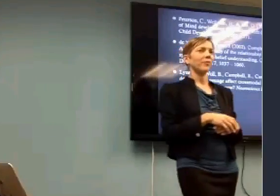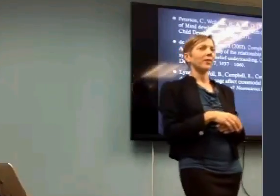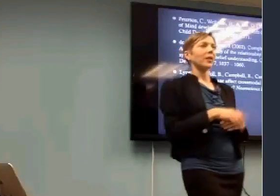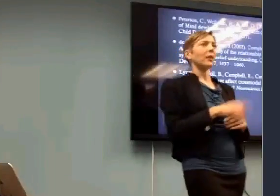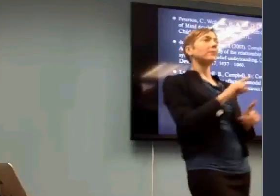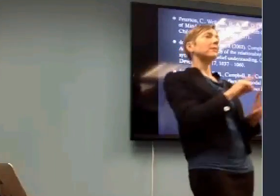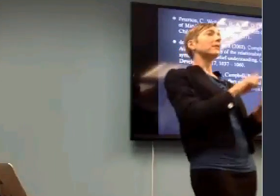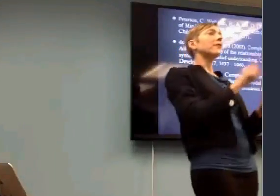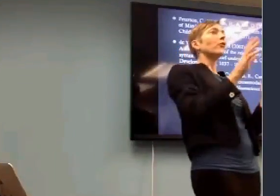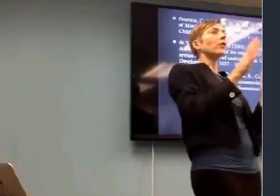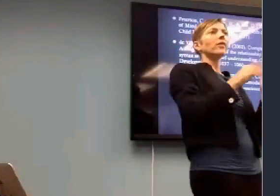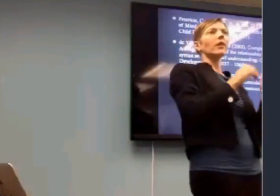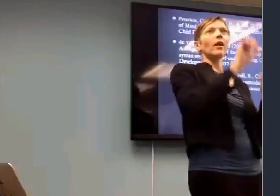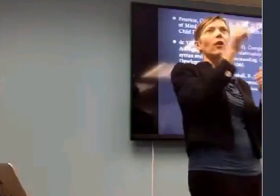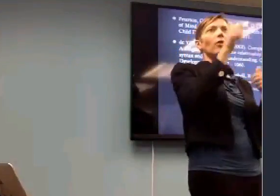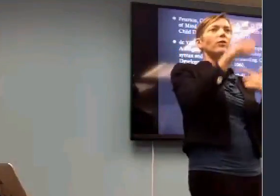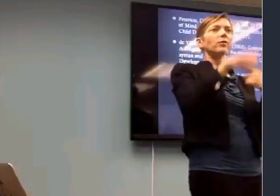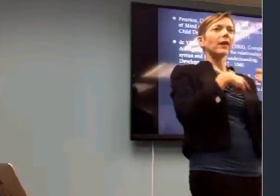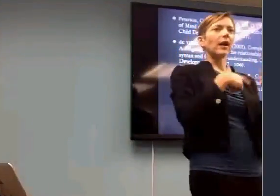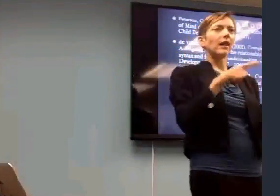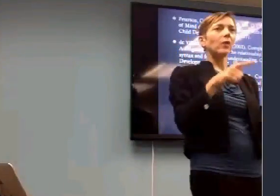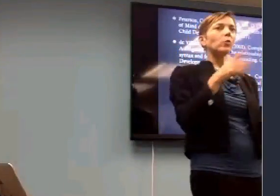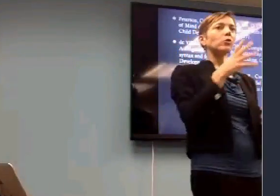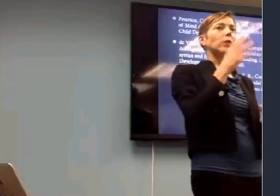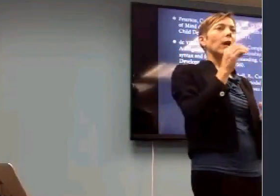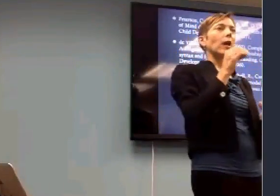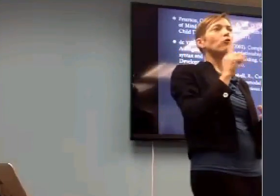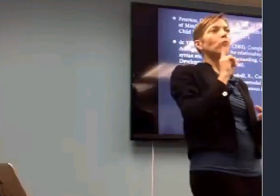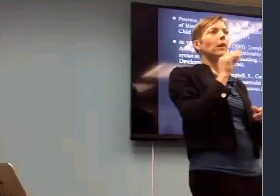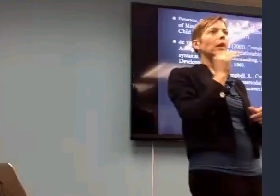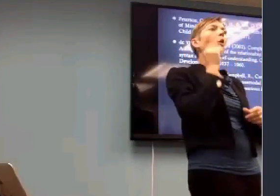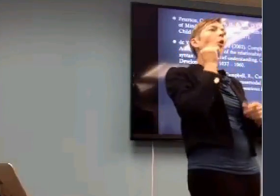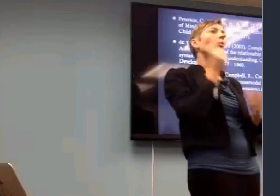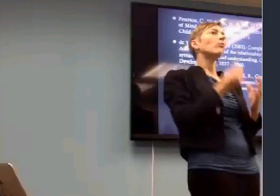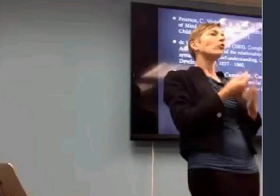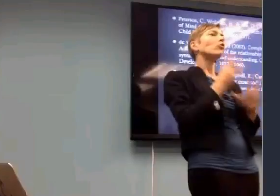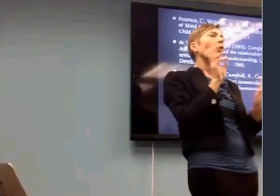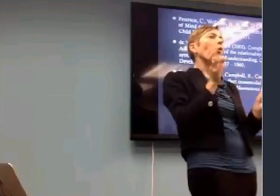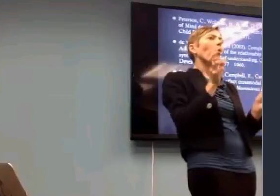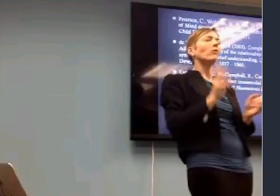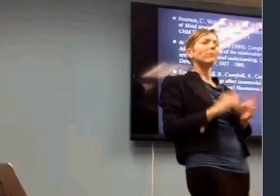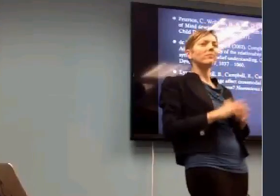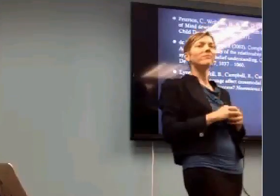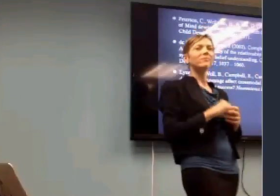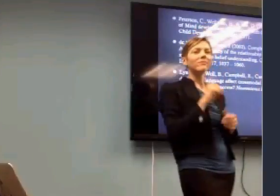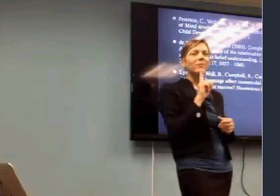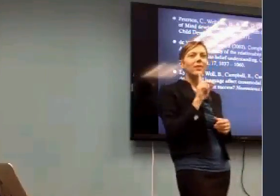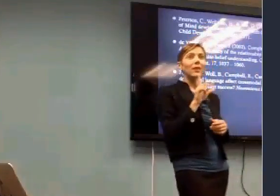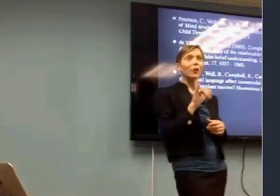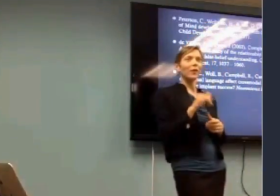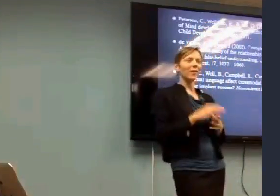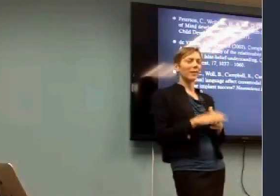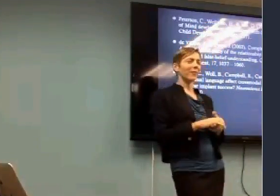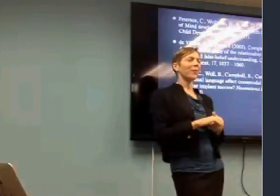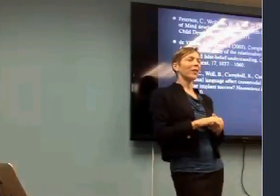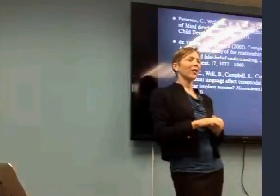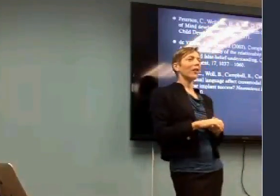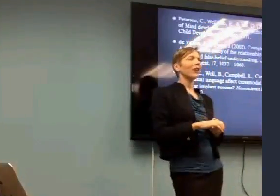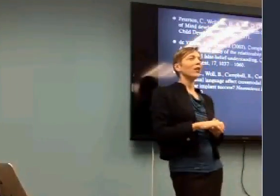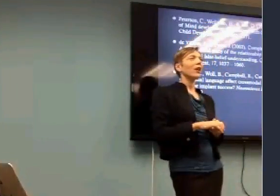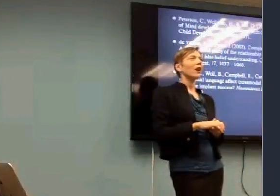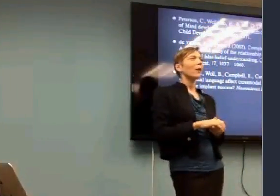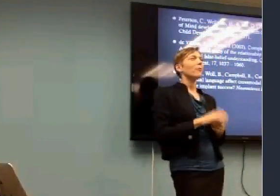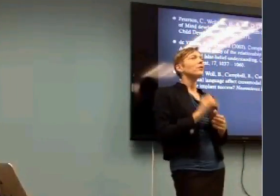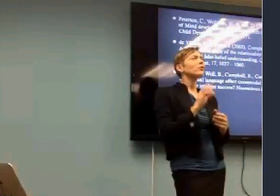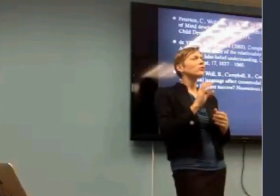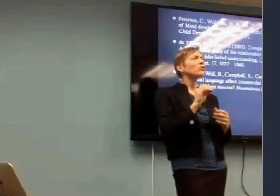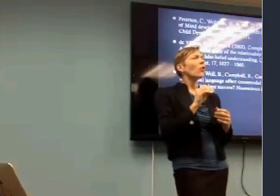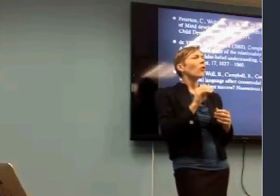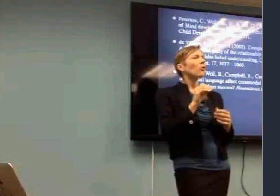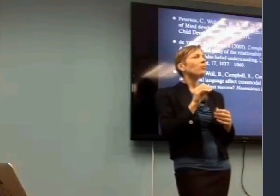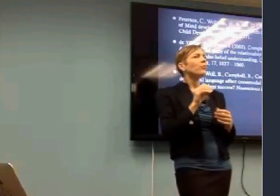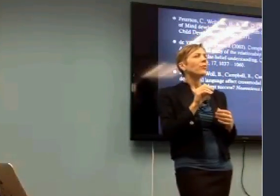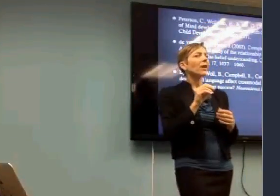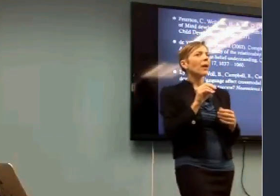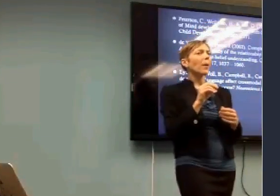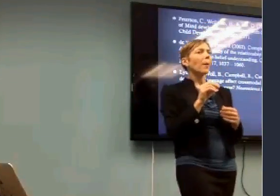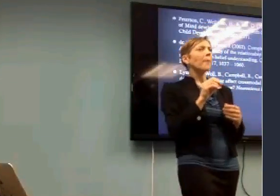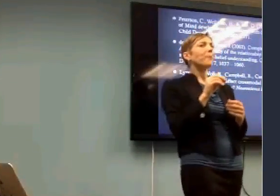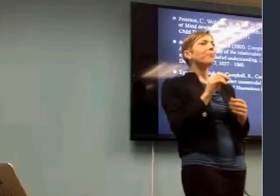Sign Language, is a unique language and is different from other languages in the world. That is a homegrown language, literally.